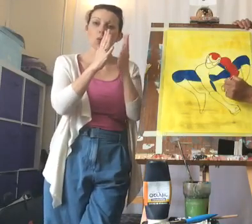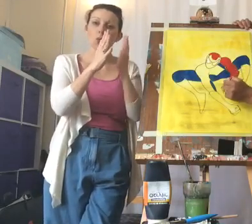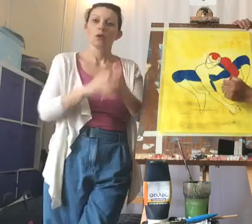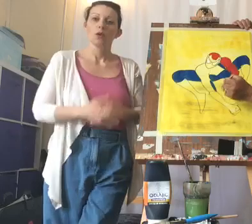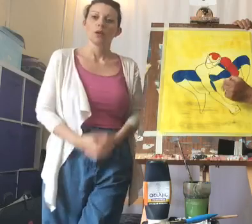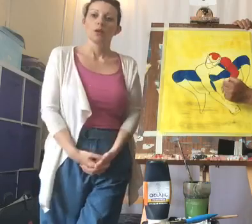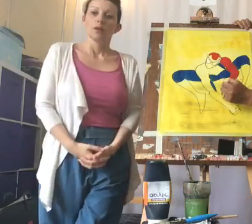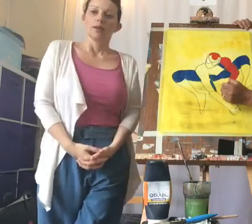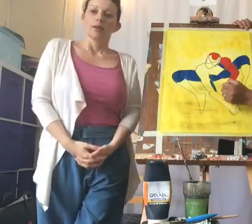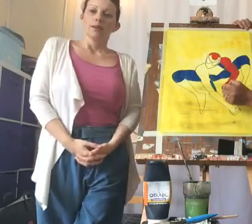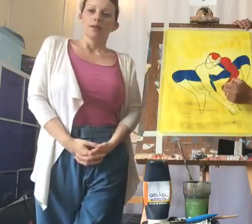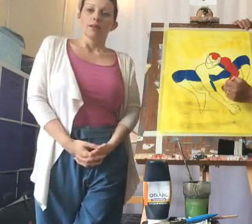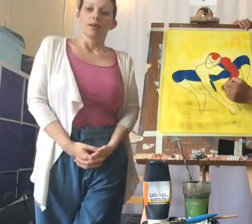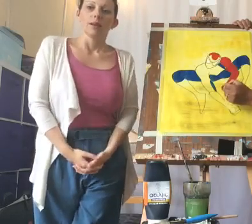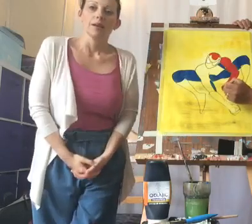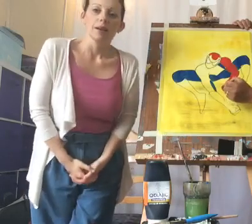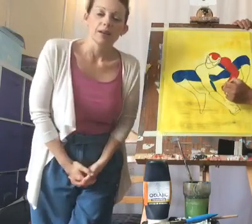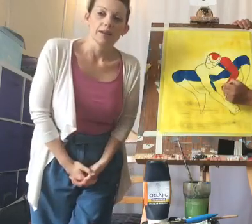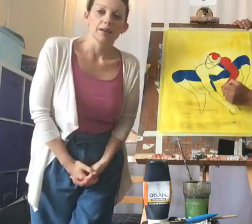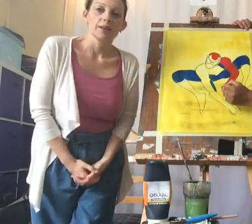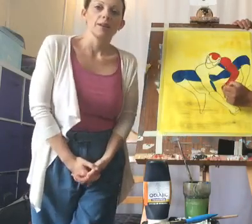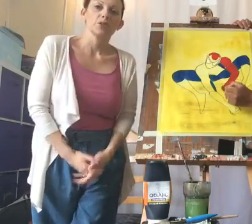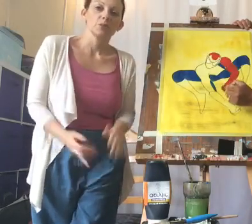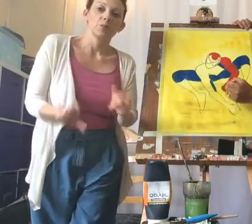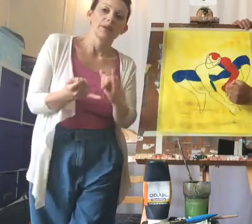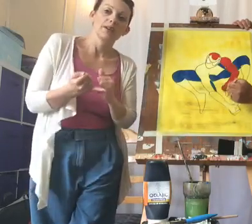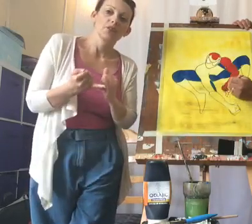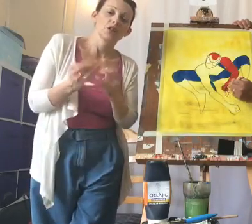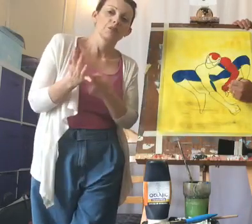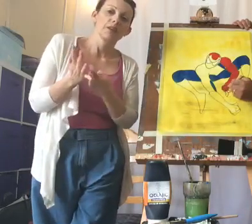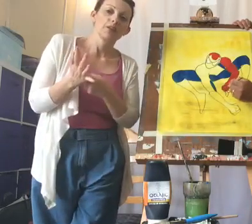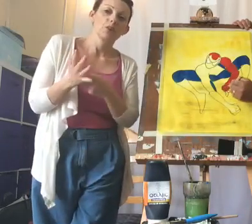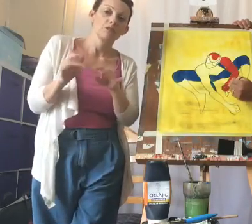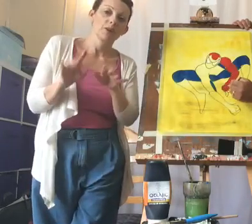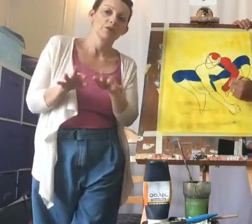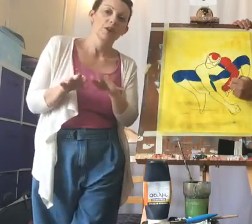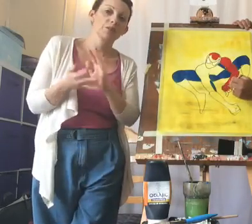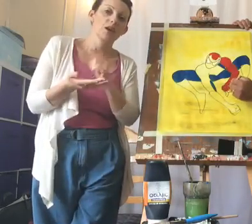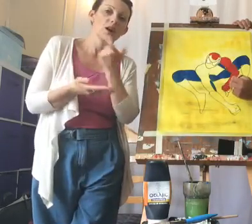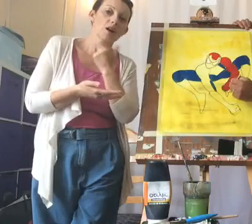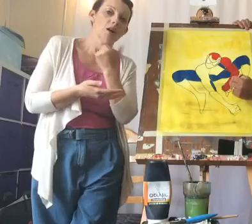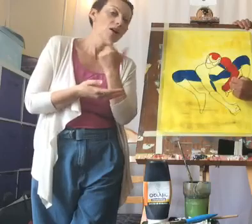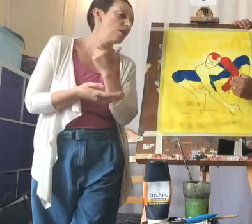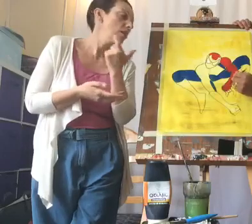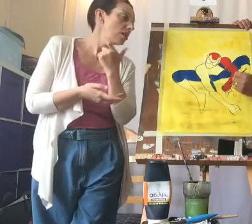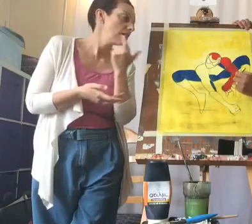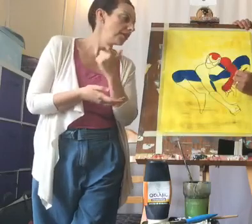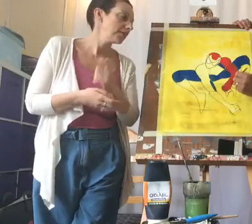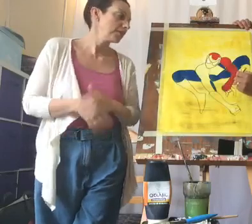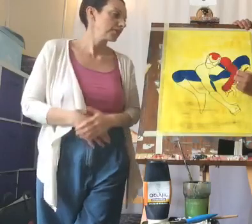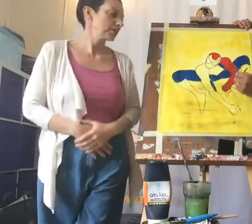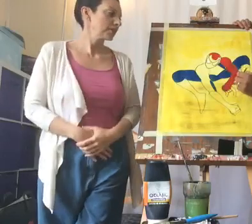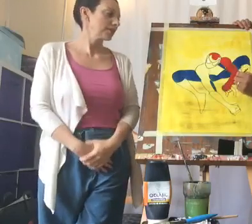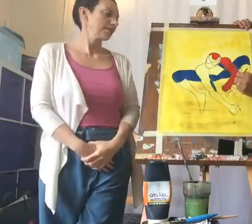So see, I'm painting right over all the lines where I drew it. I just want to point out that Sean and Rachel have both typed ha ha ha ha ha ha